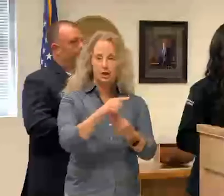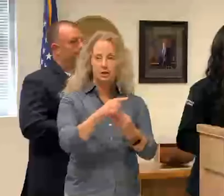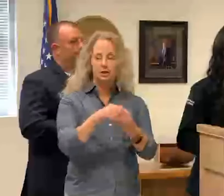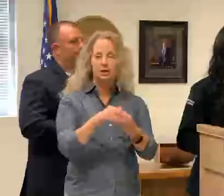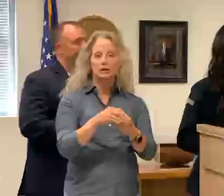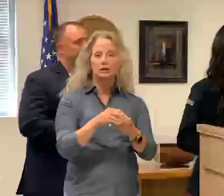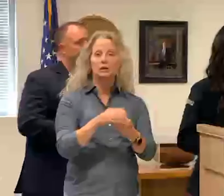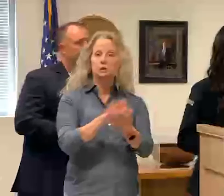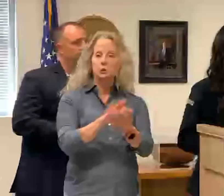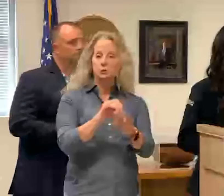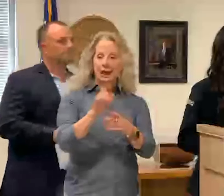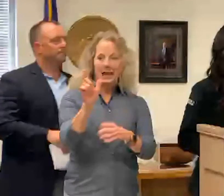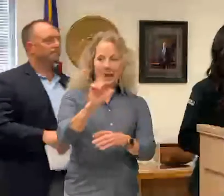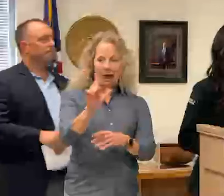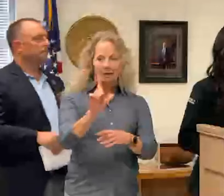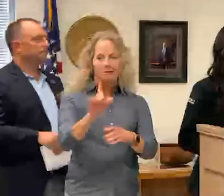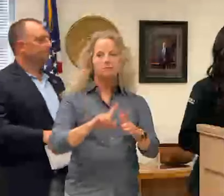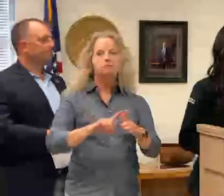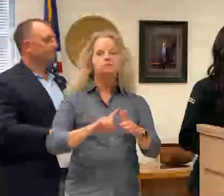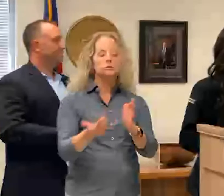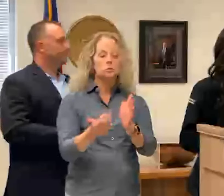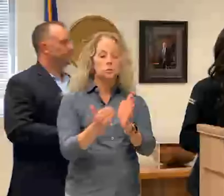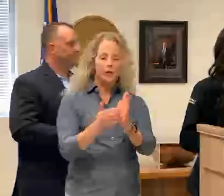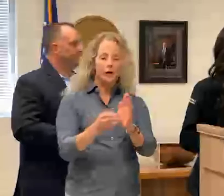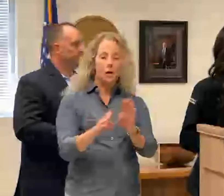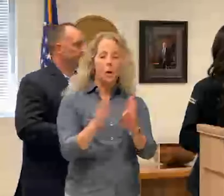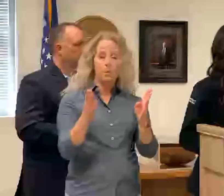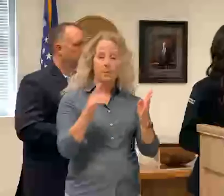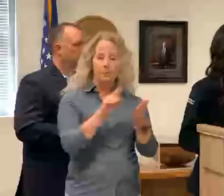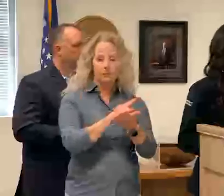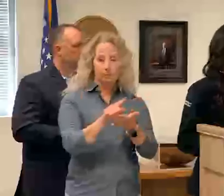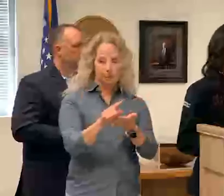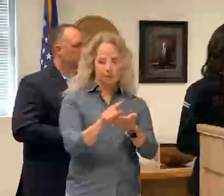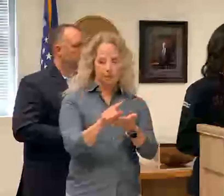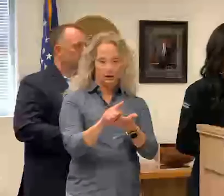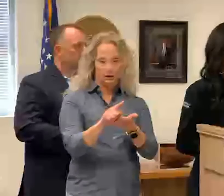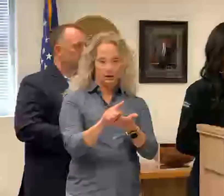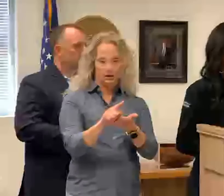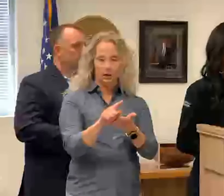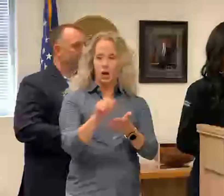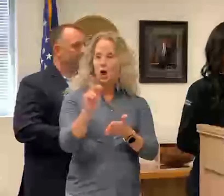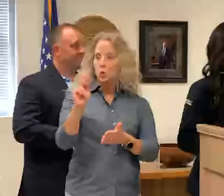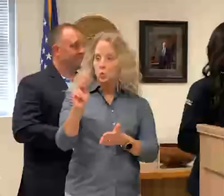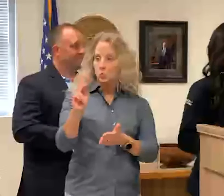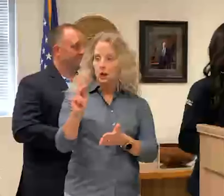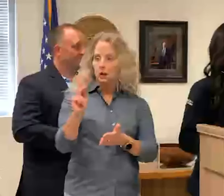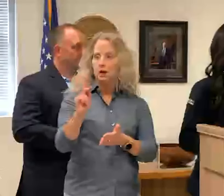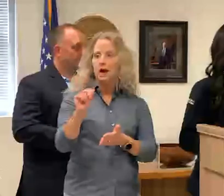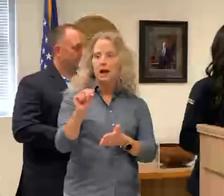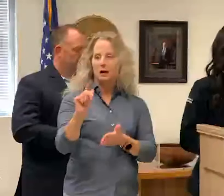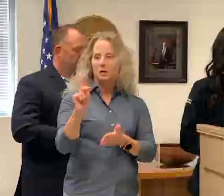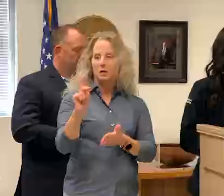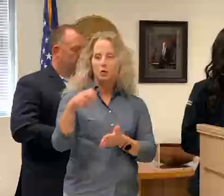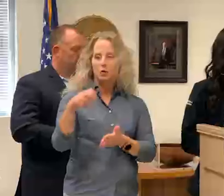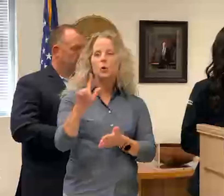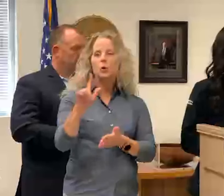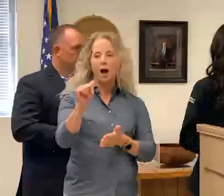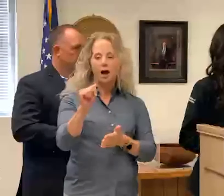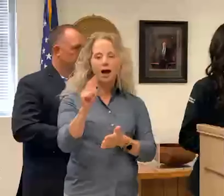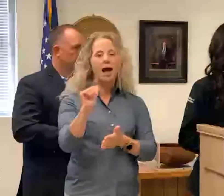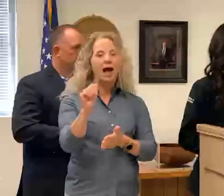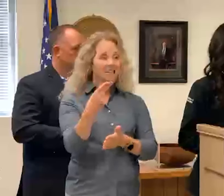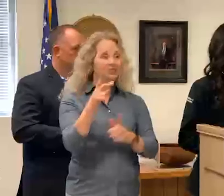as schools in Lahaina have begun to reopen this week, there has been Kula ash testing that came back with